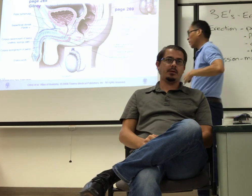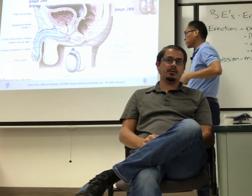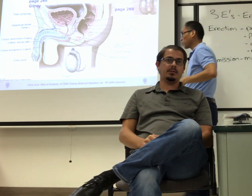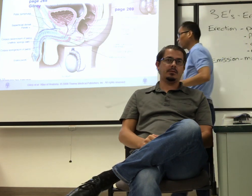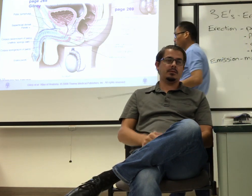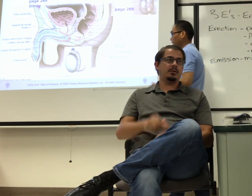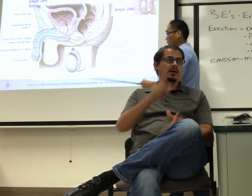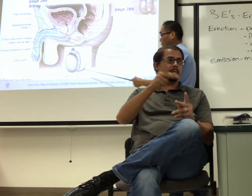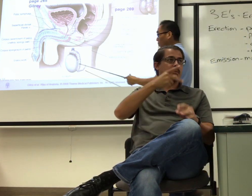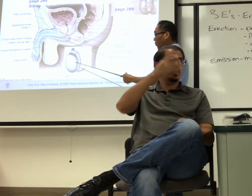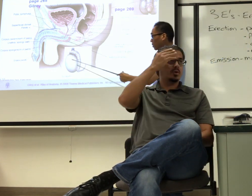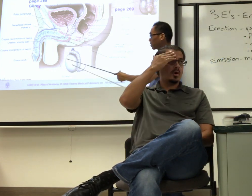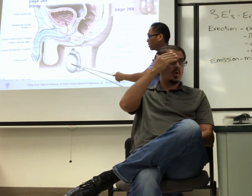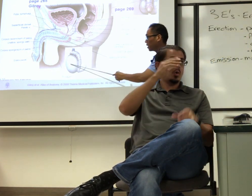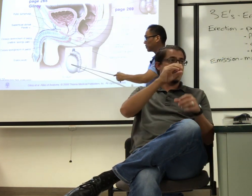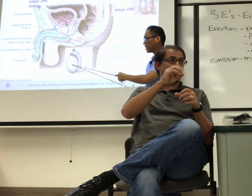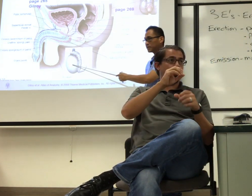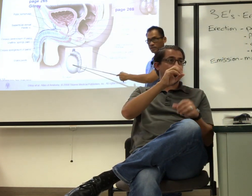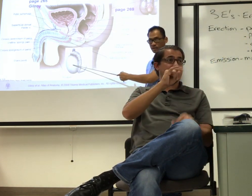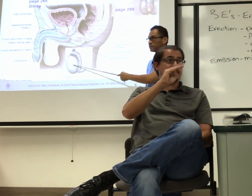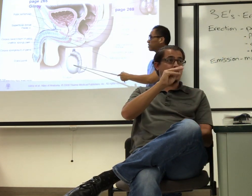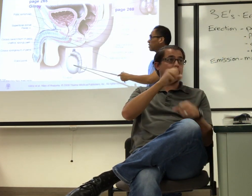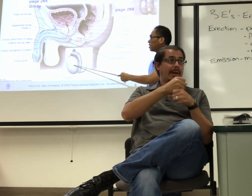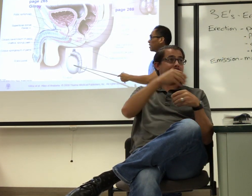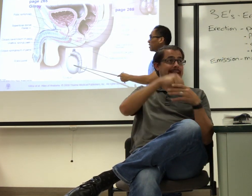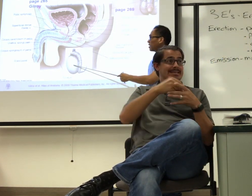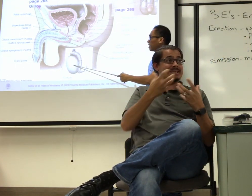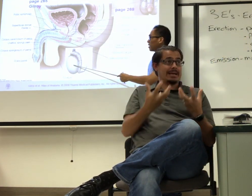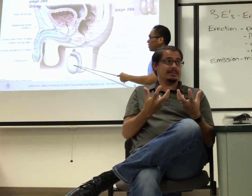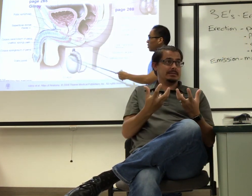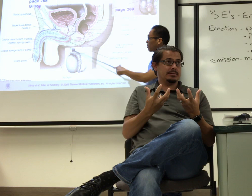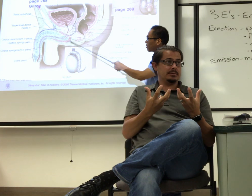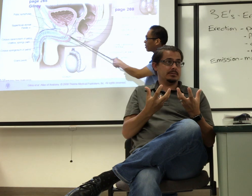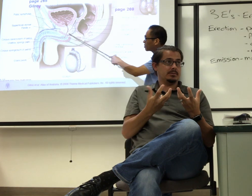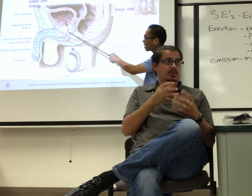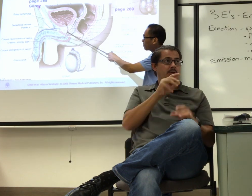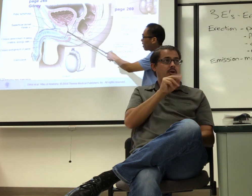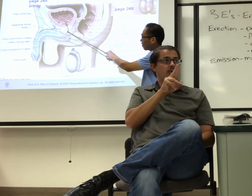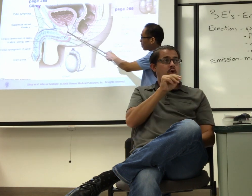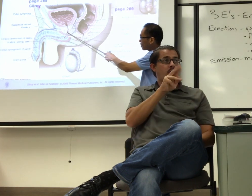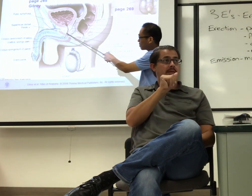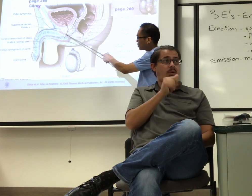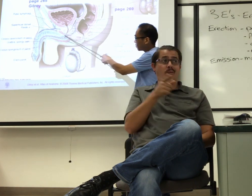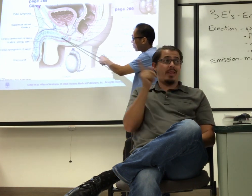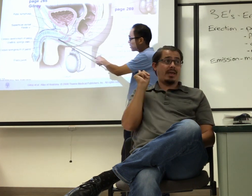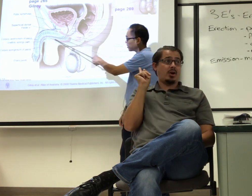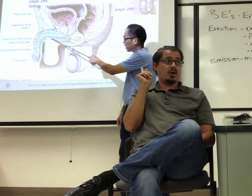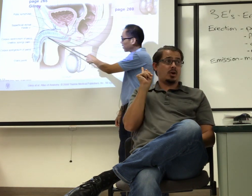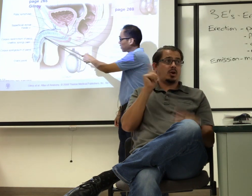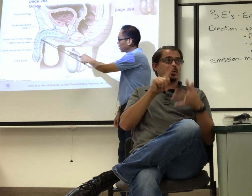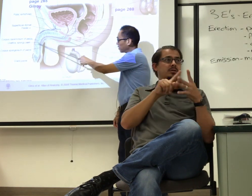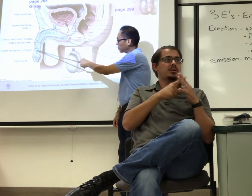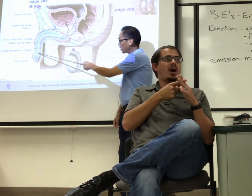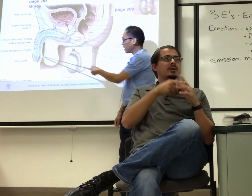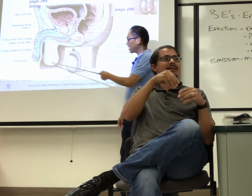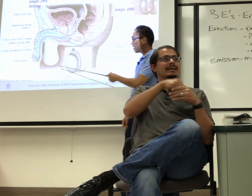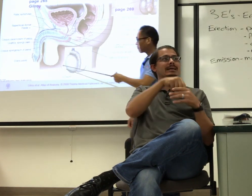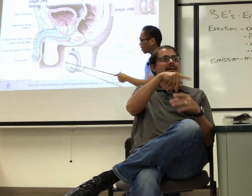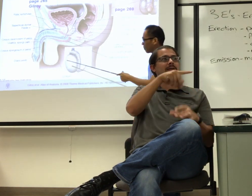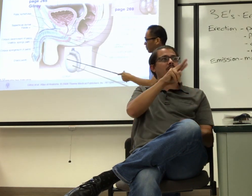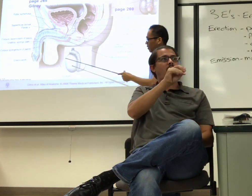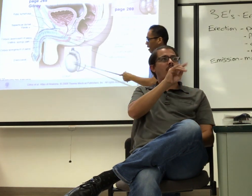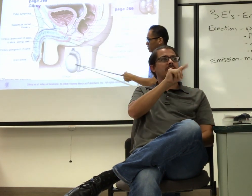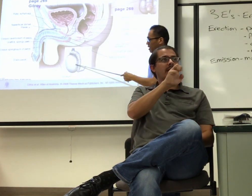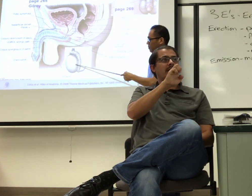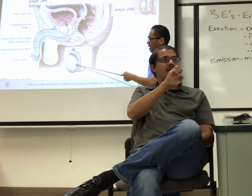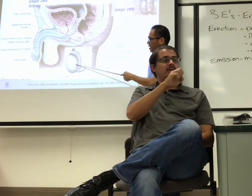people know that sperm are made here in the testes. The urethra is right there. It starts in the prostate. So you got to get